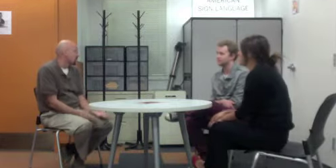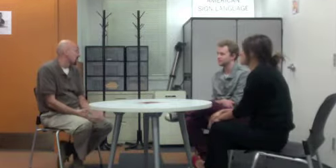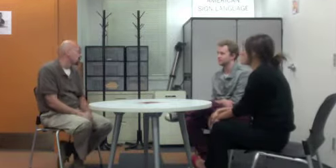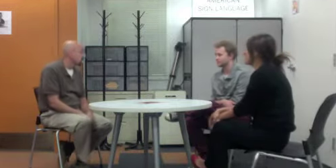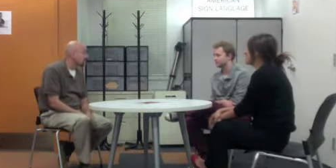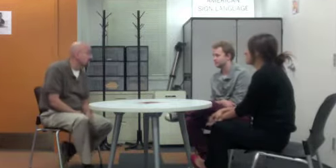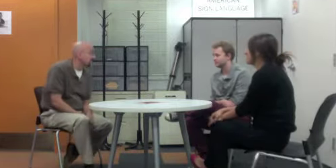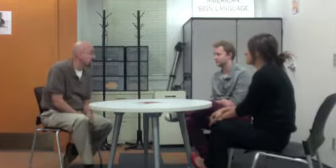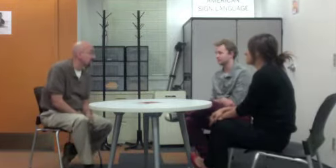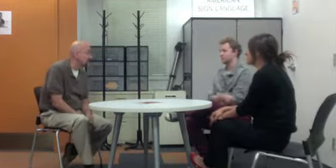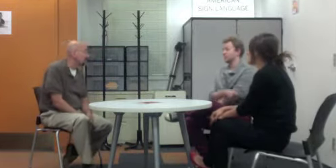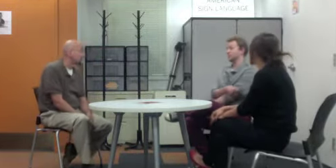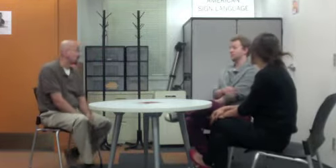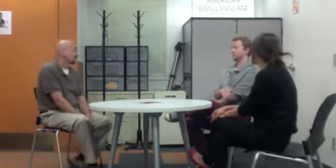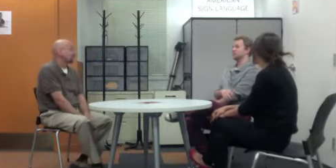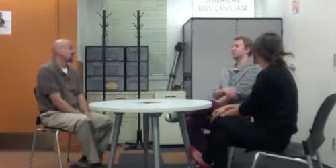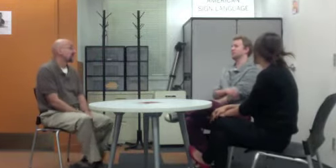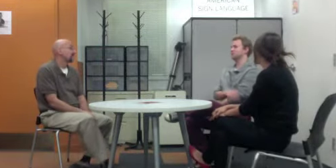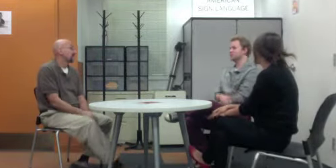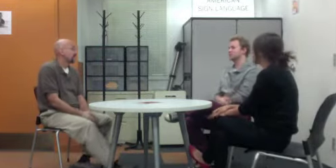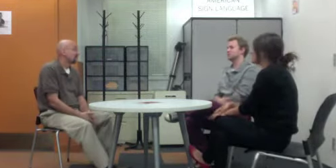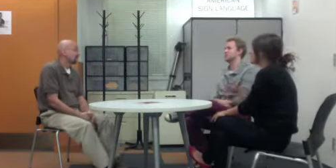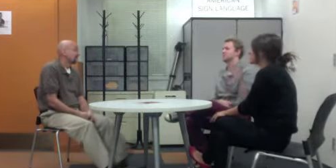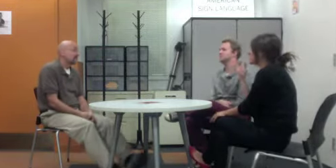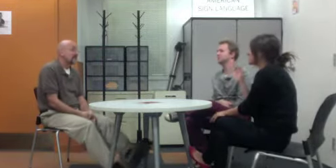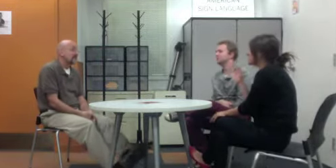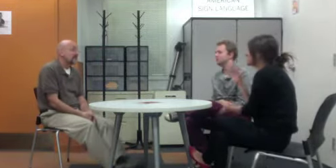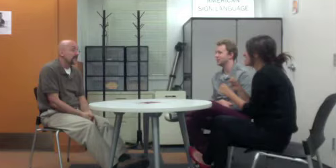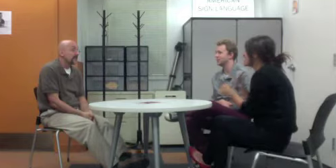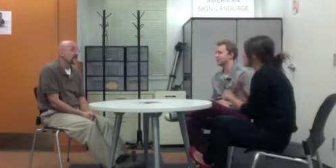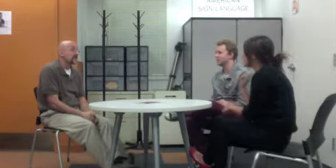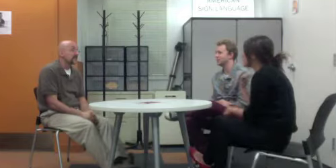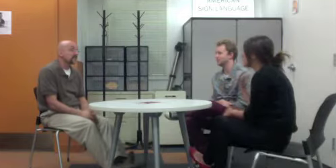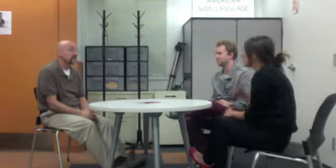19 years I've been here. Well, 19 years is a long time. Do you like Illinois?